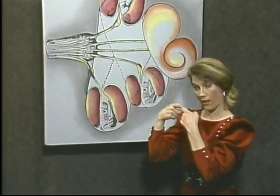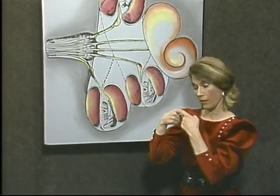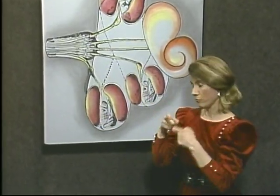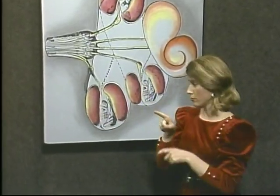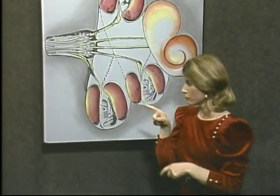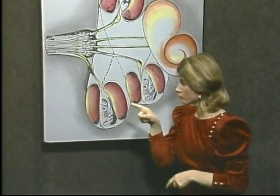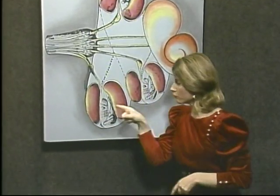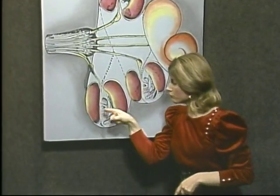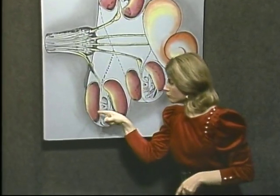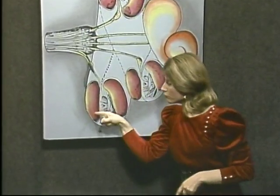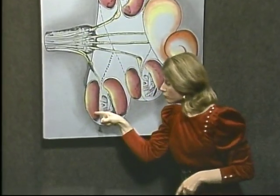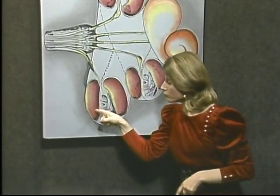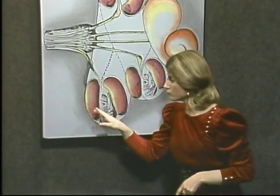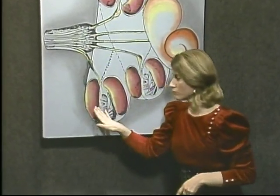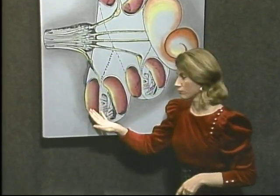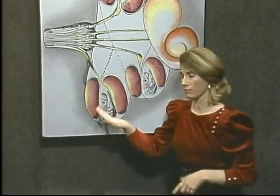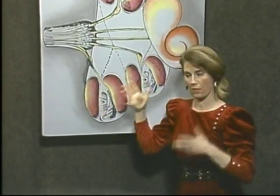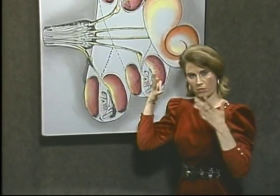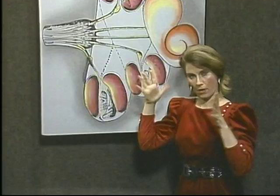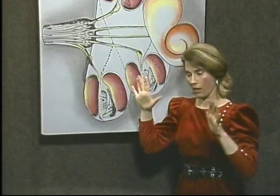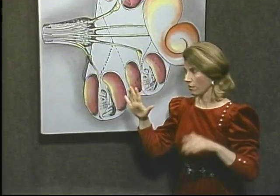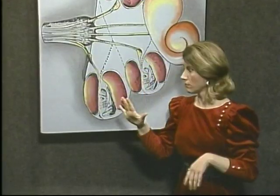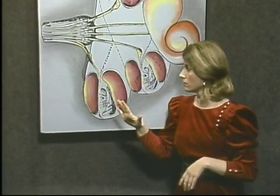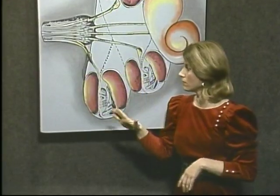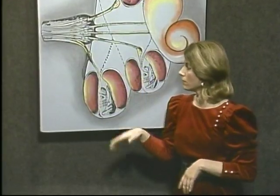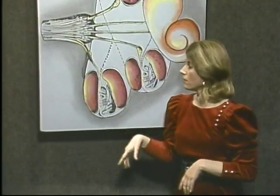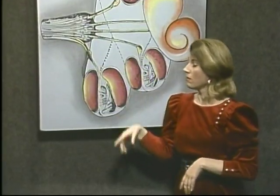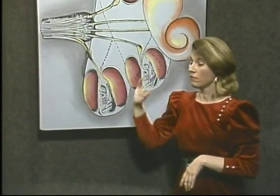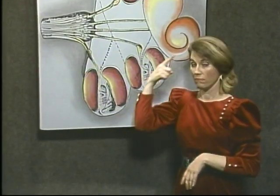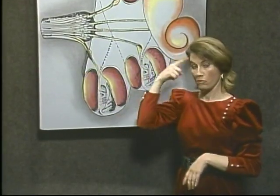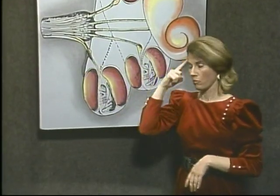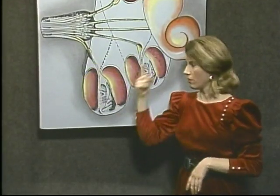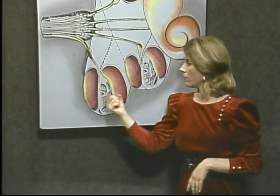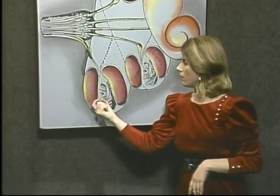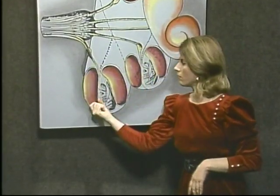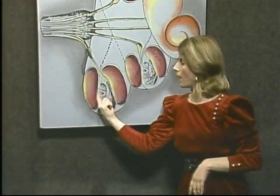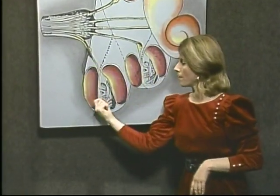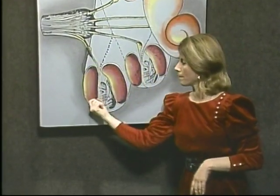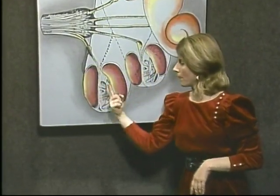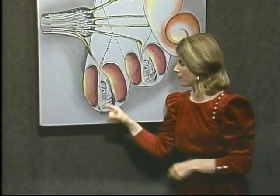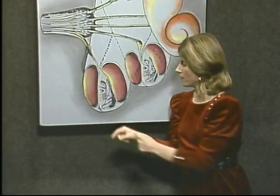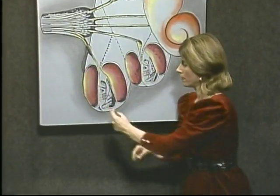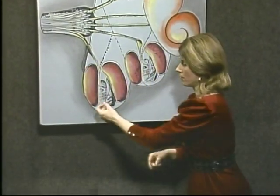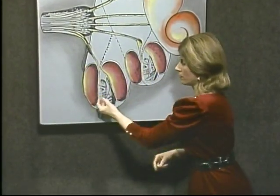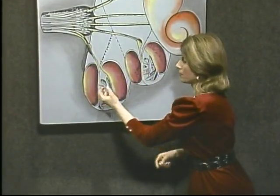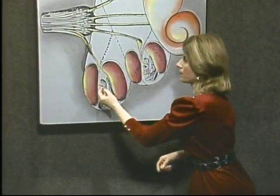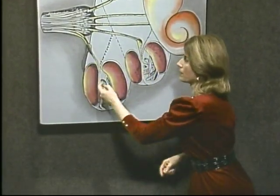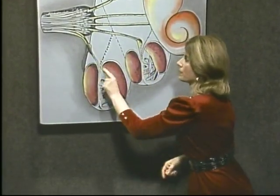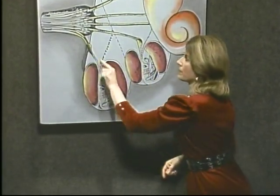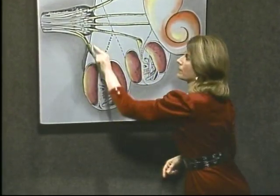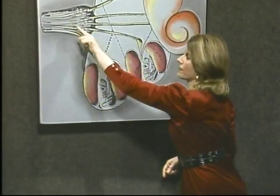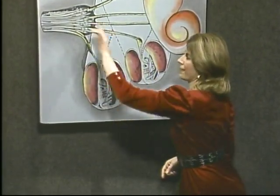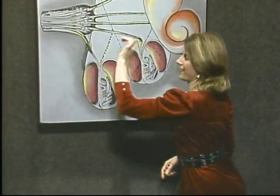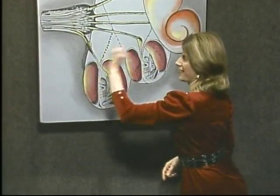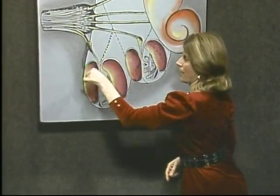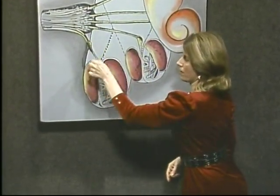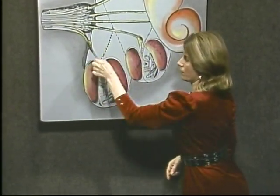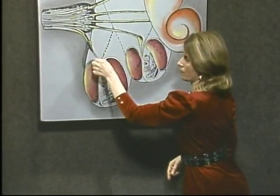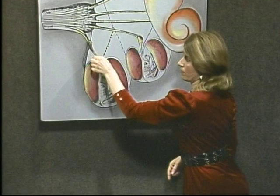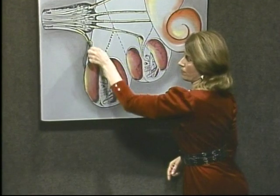This area here will be the only area that the electrode will emit the signal. It